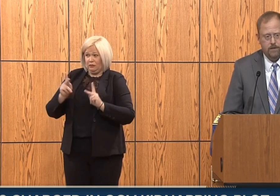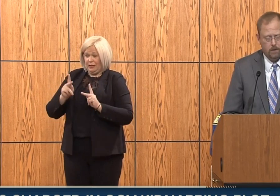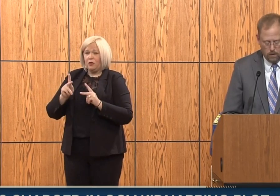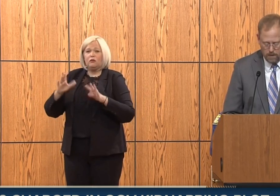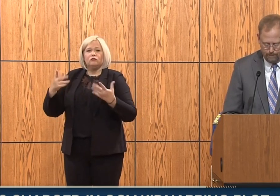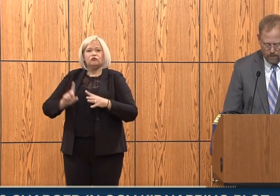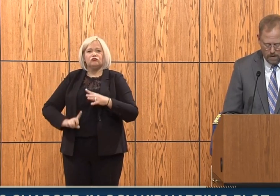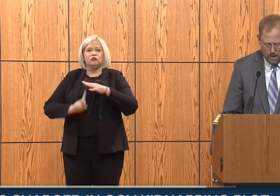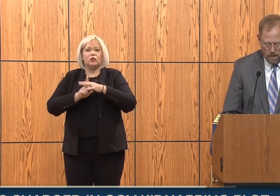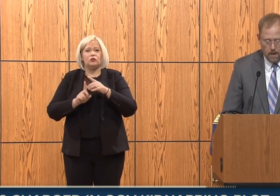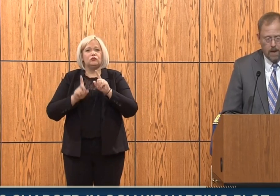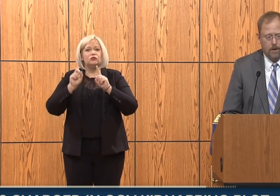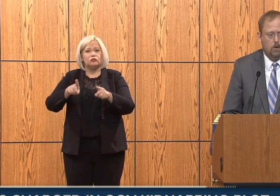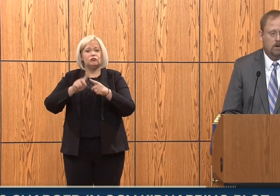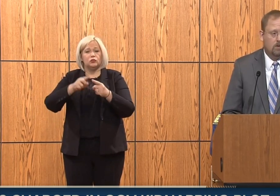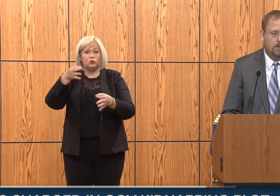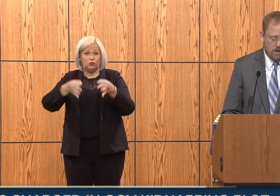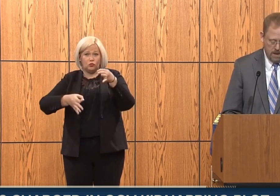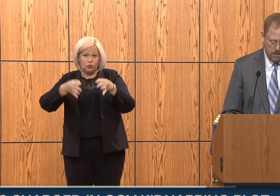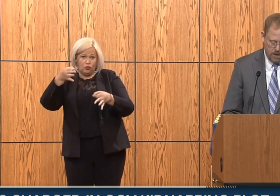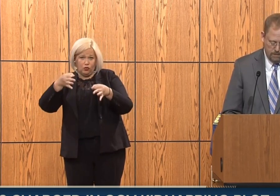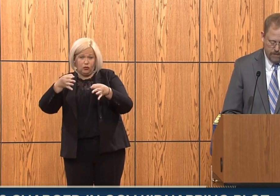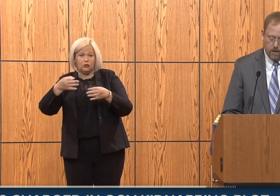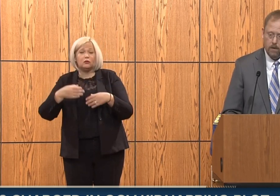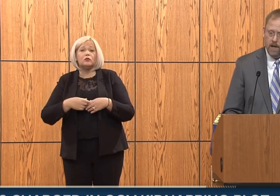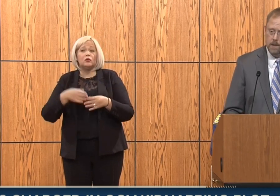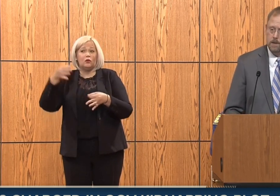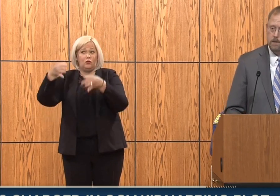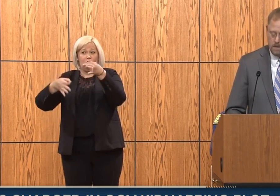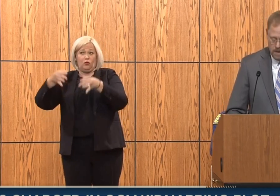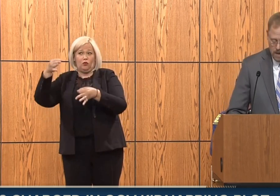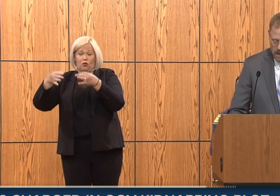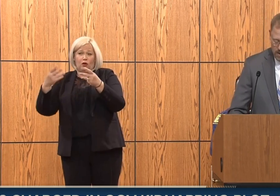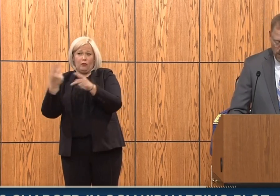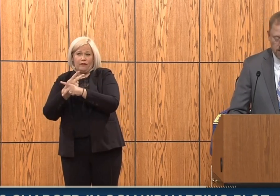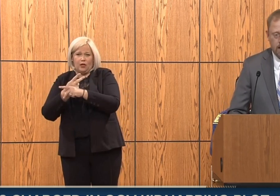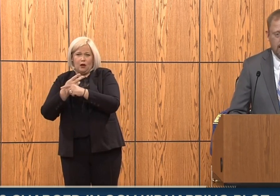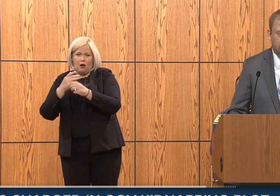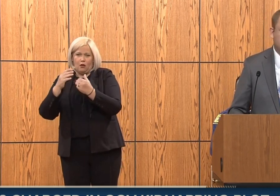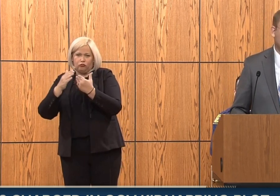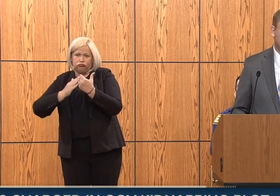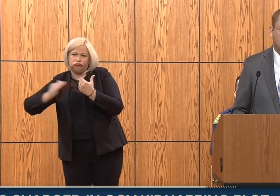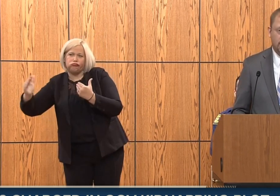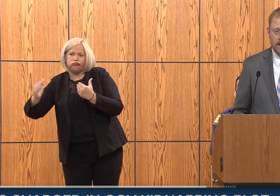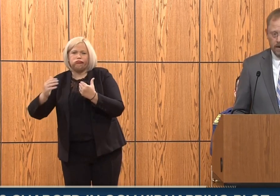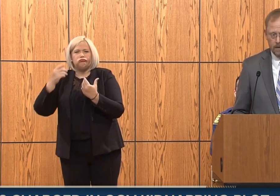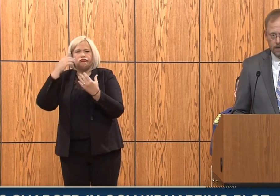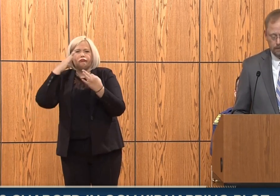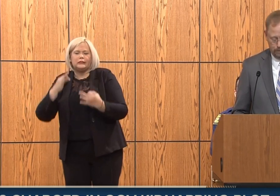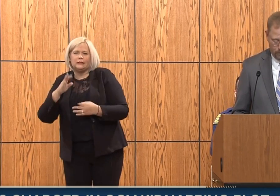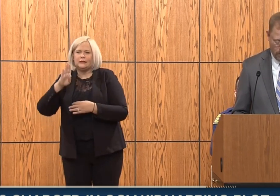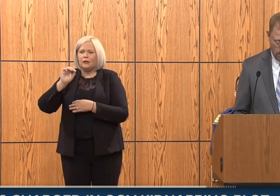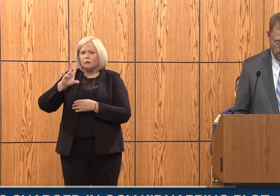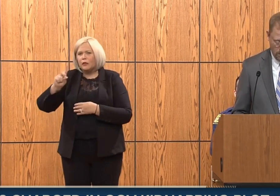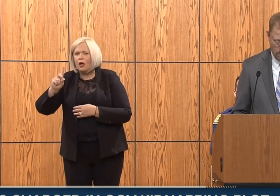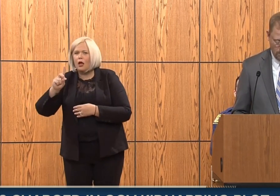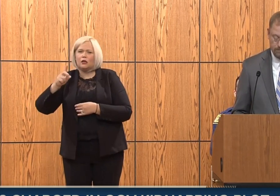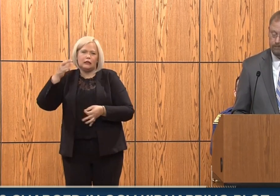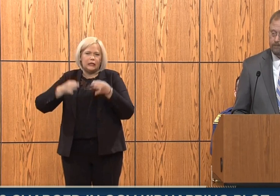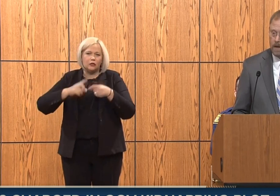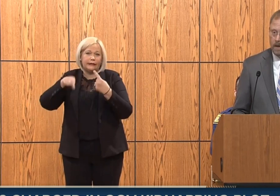initial appearances in federal court, and the court will be scheduling their arraignments as well as bond and preliminary hearings.